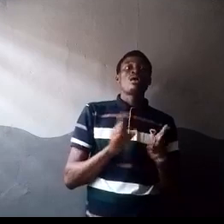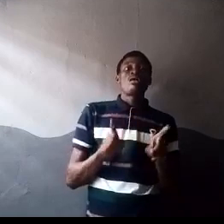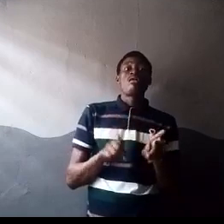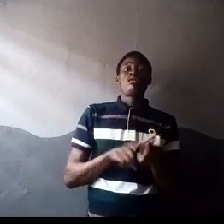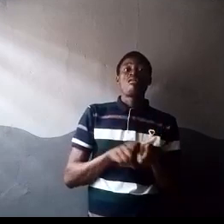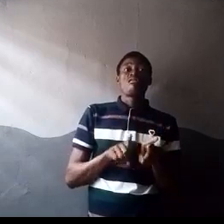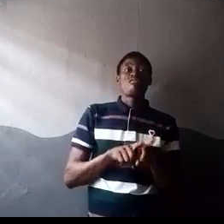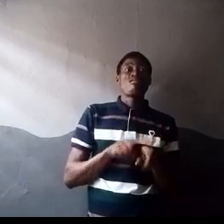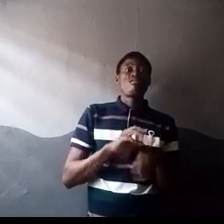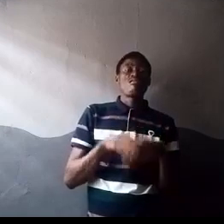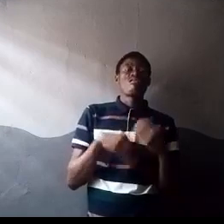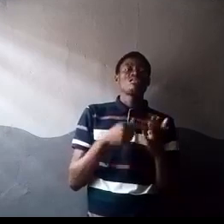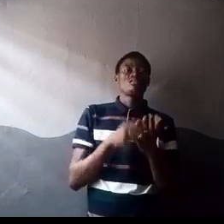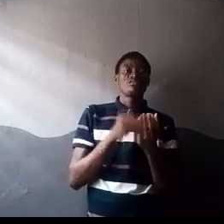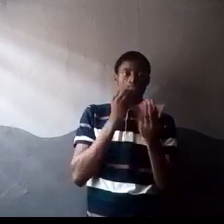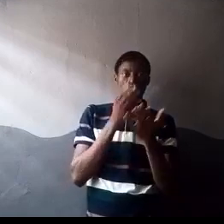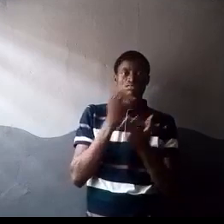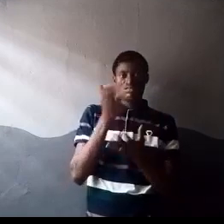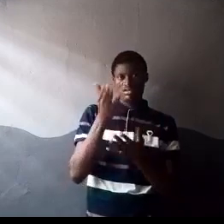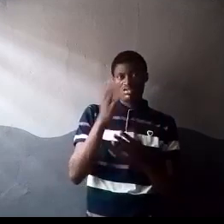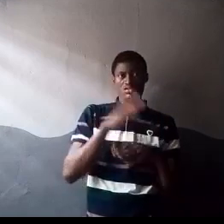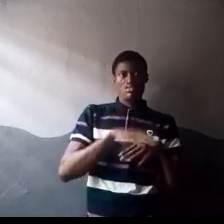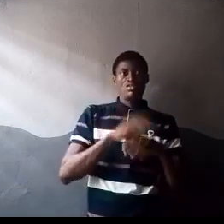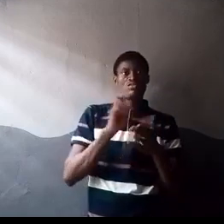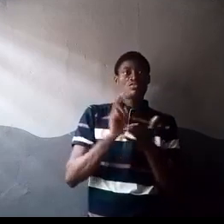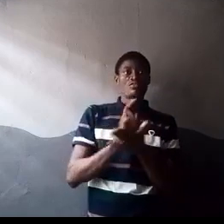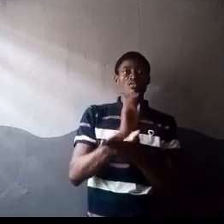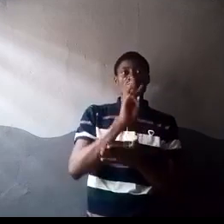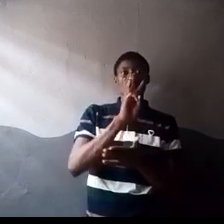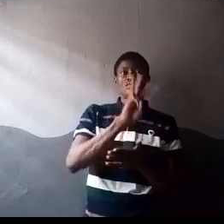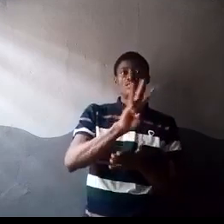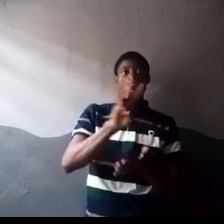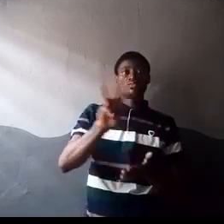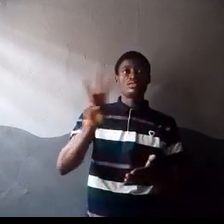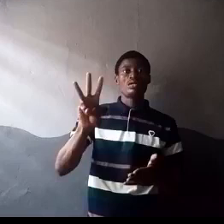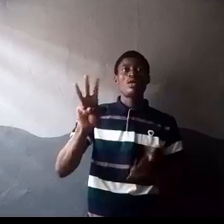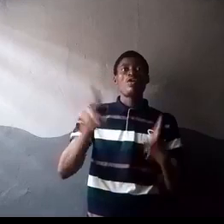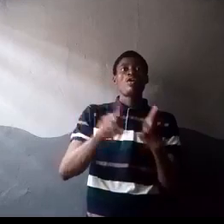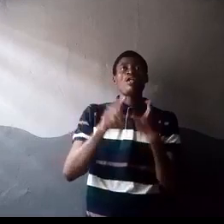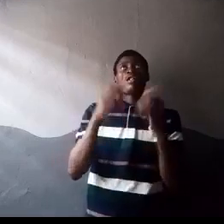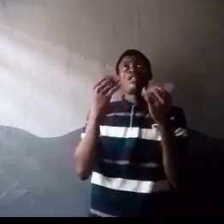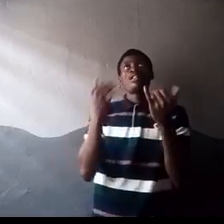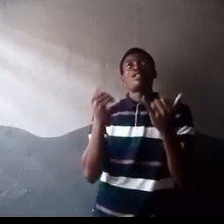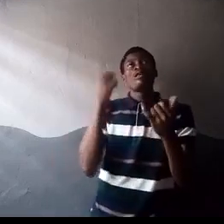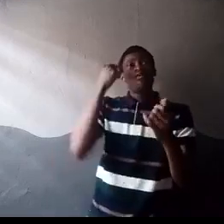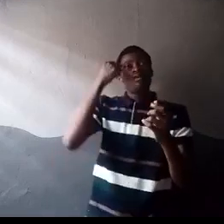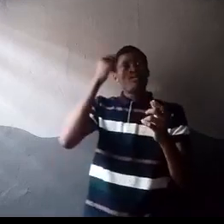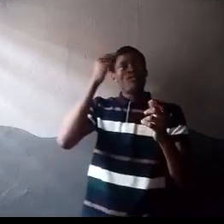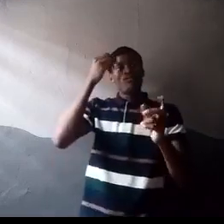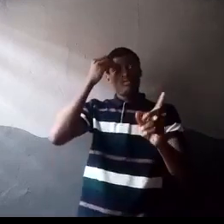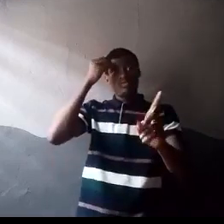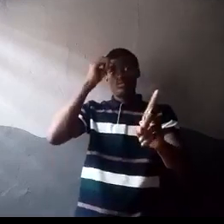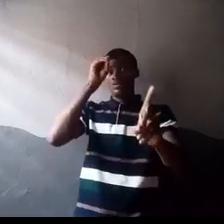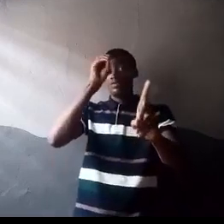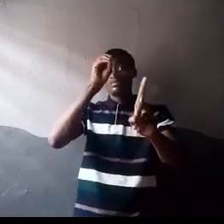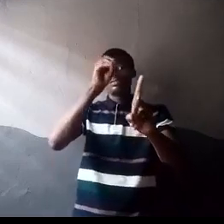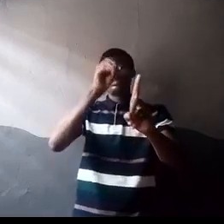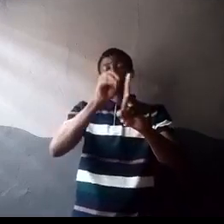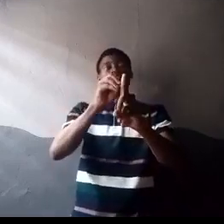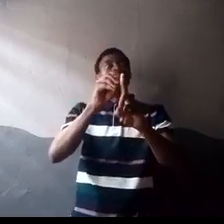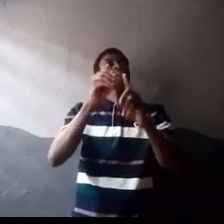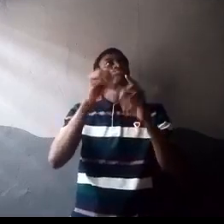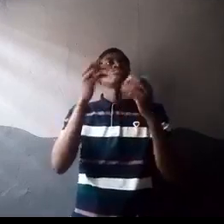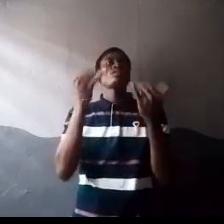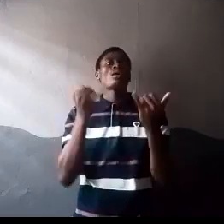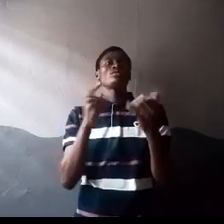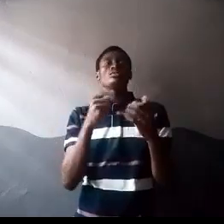university's website. So then for the objectives, so the objectives is like, okay, now you have this admission,